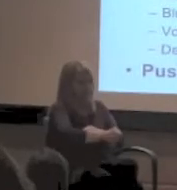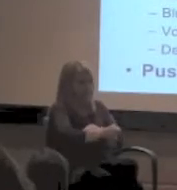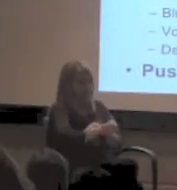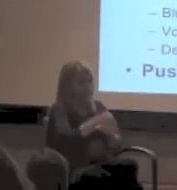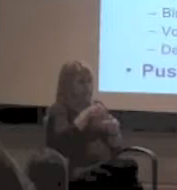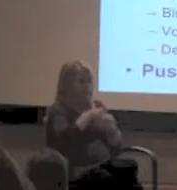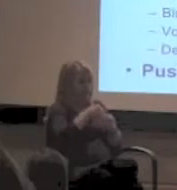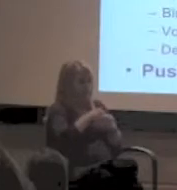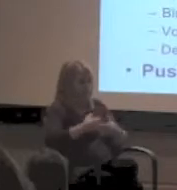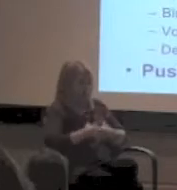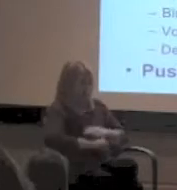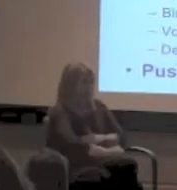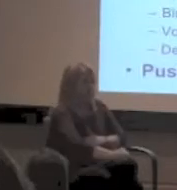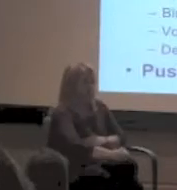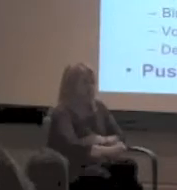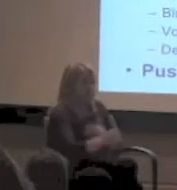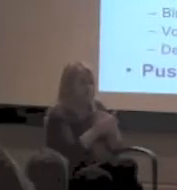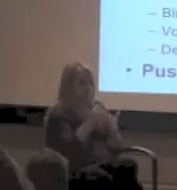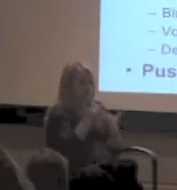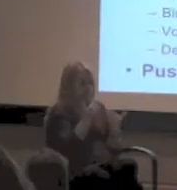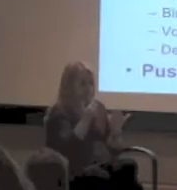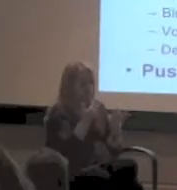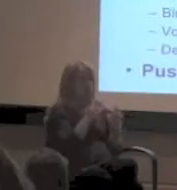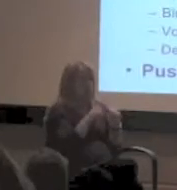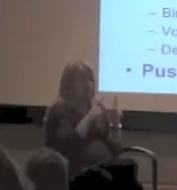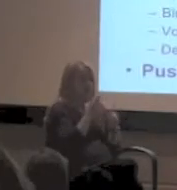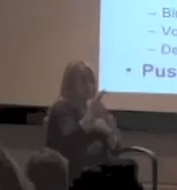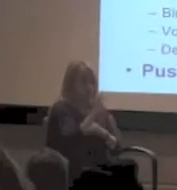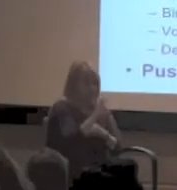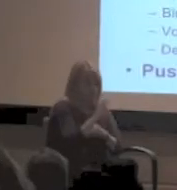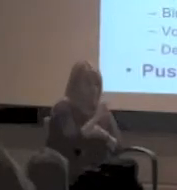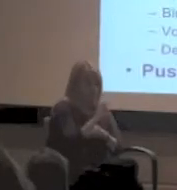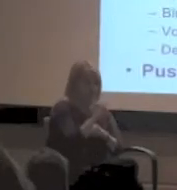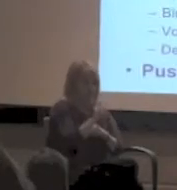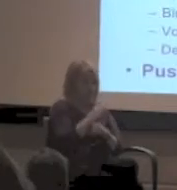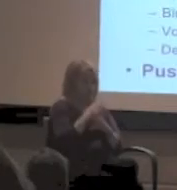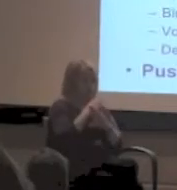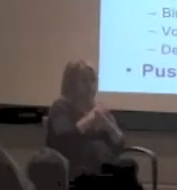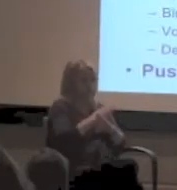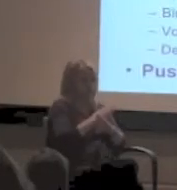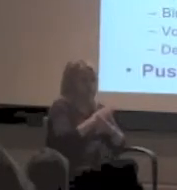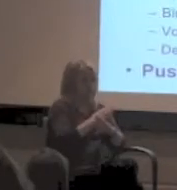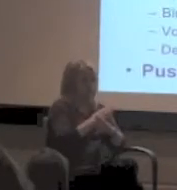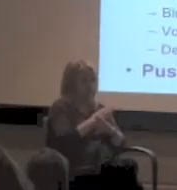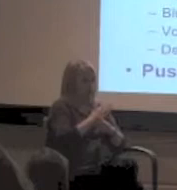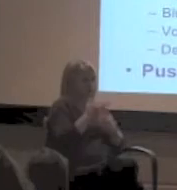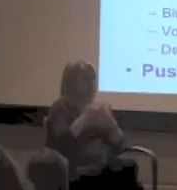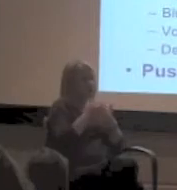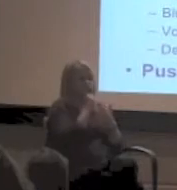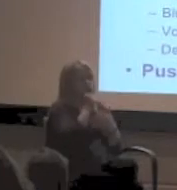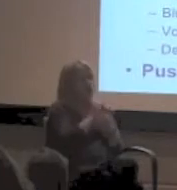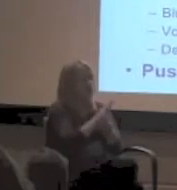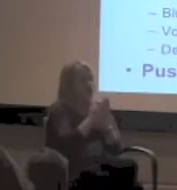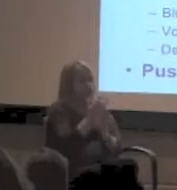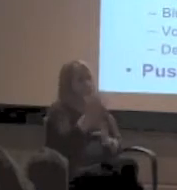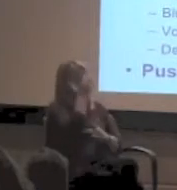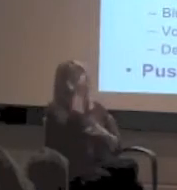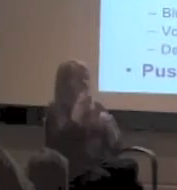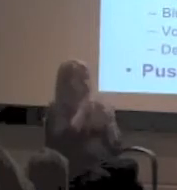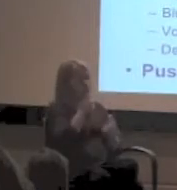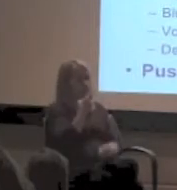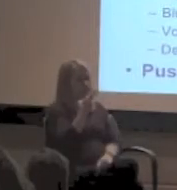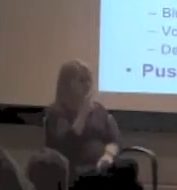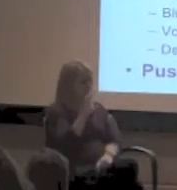open. And that's convenient for hydrocephalus because that's what prevents them, because babies rarely get sick from hydrocephalus, like show